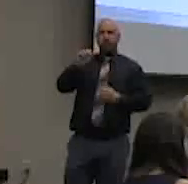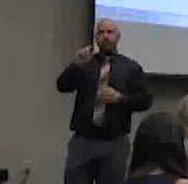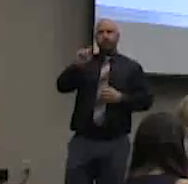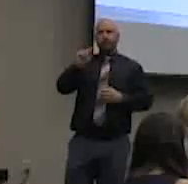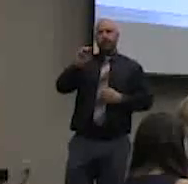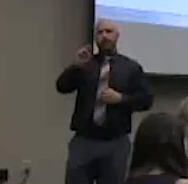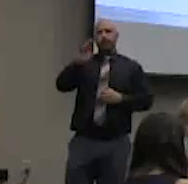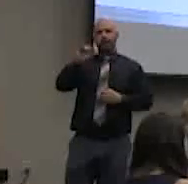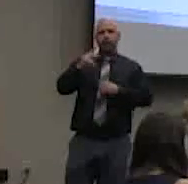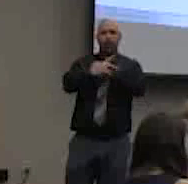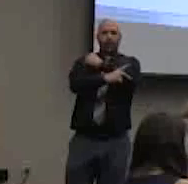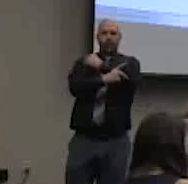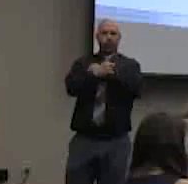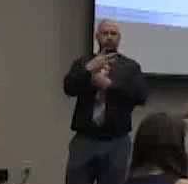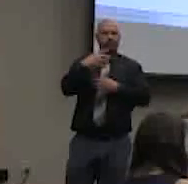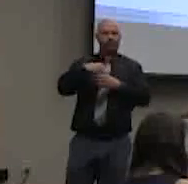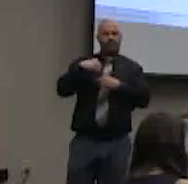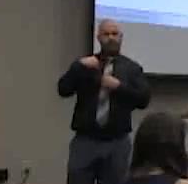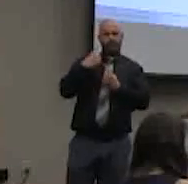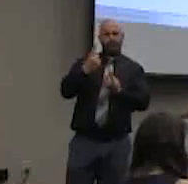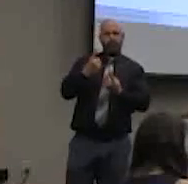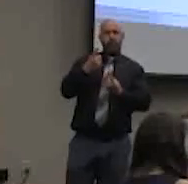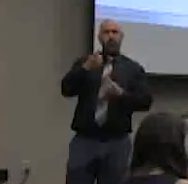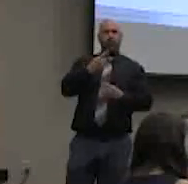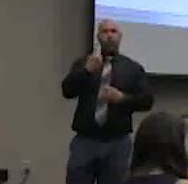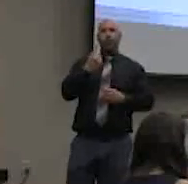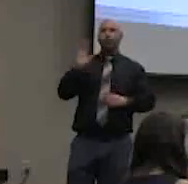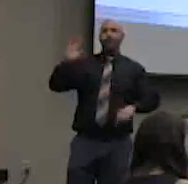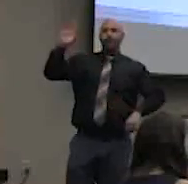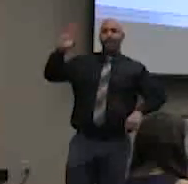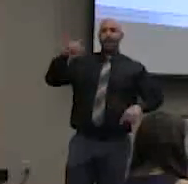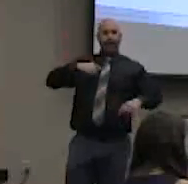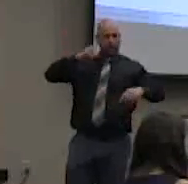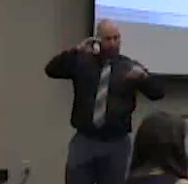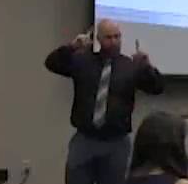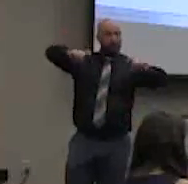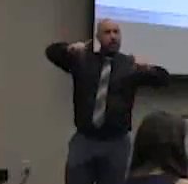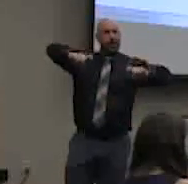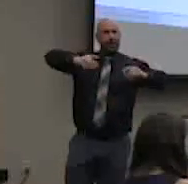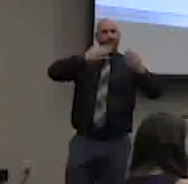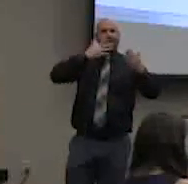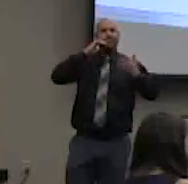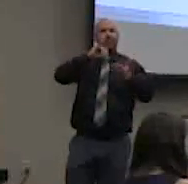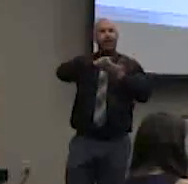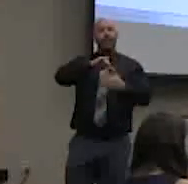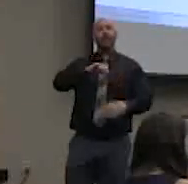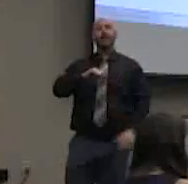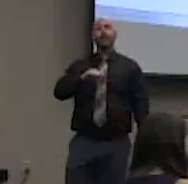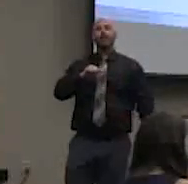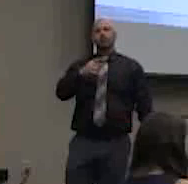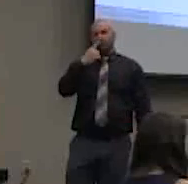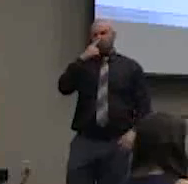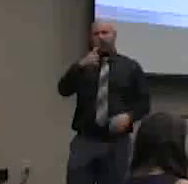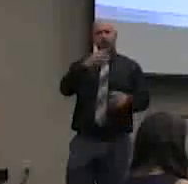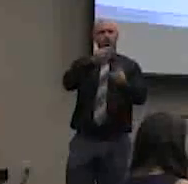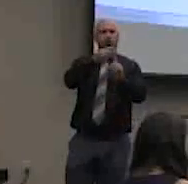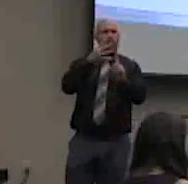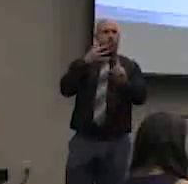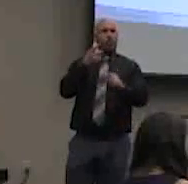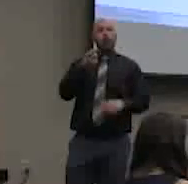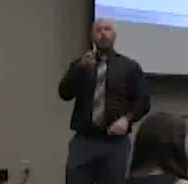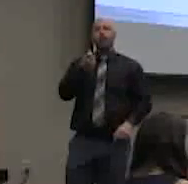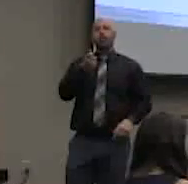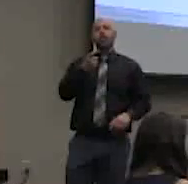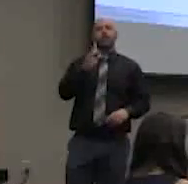always want to raise your hand and say, I'll try that. And we thank you for that. Would you talk a little bit about how